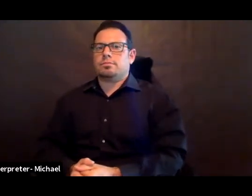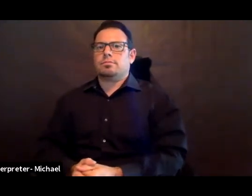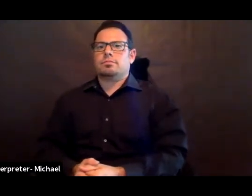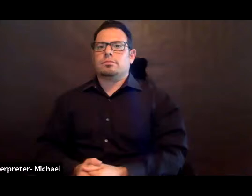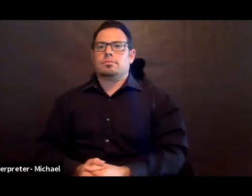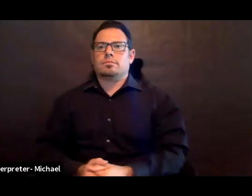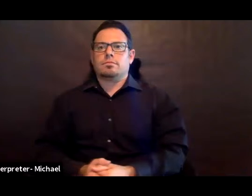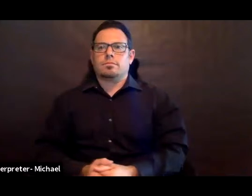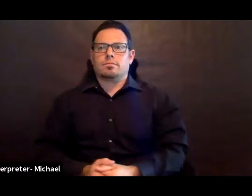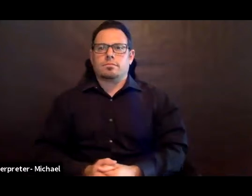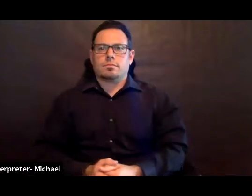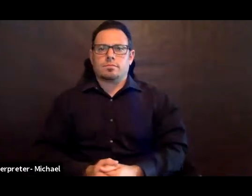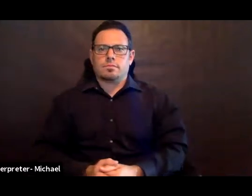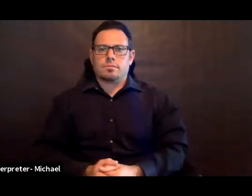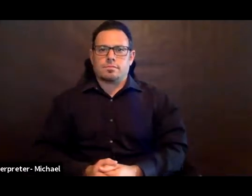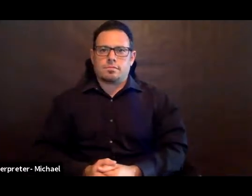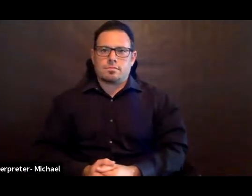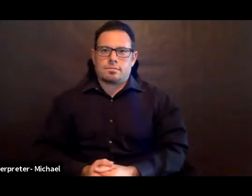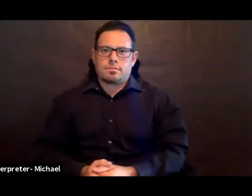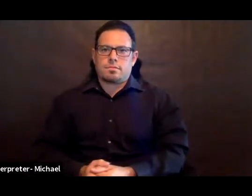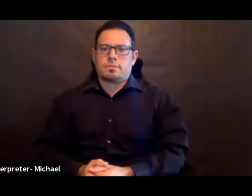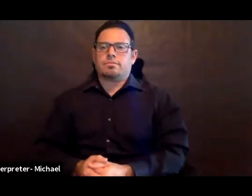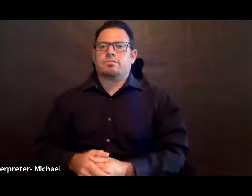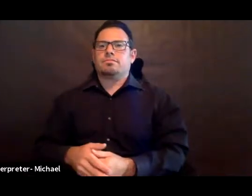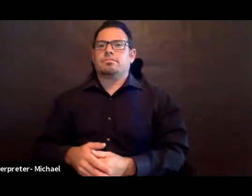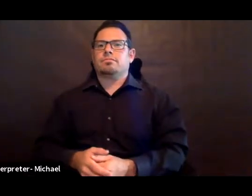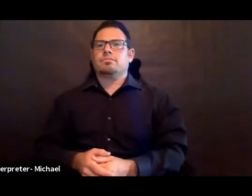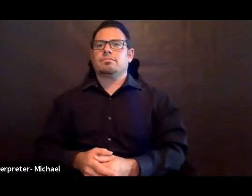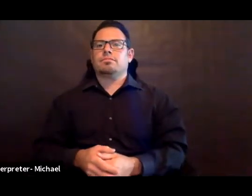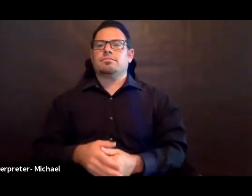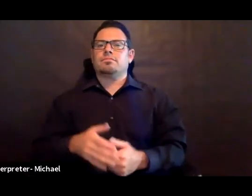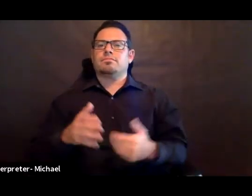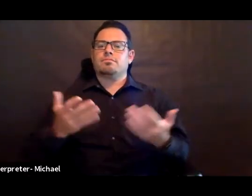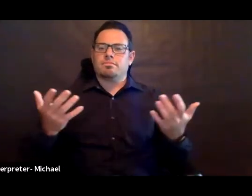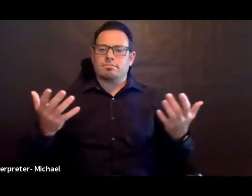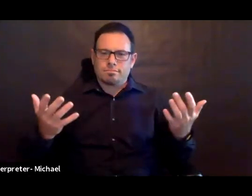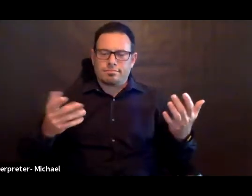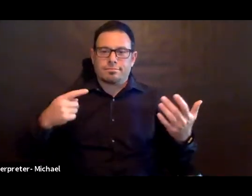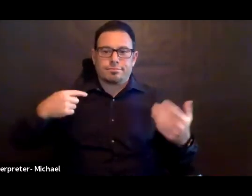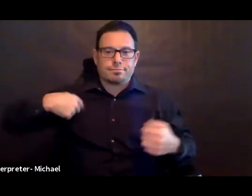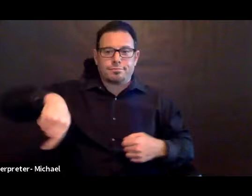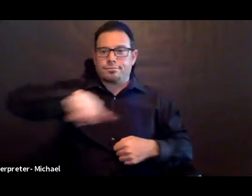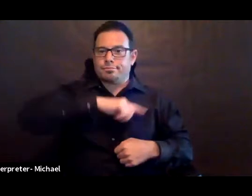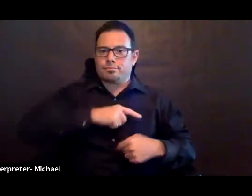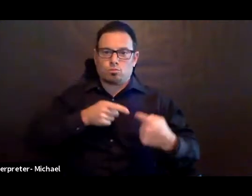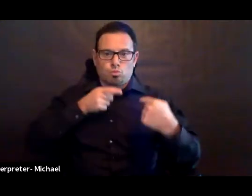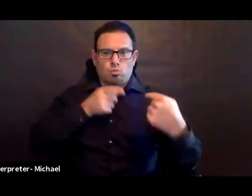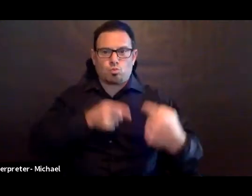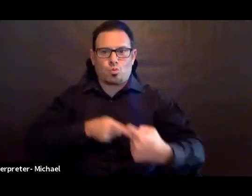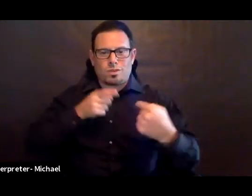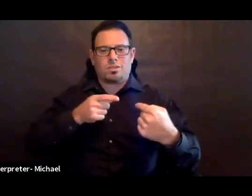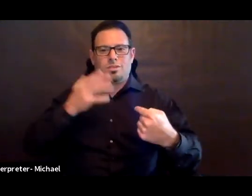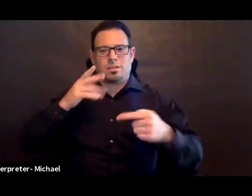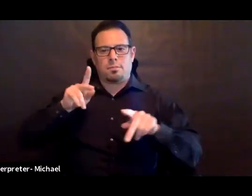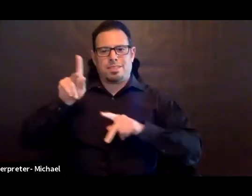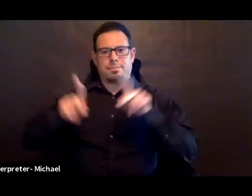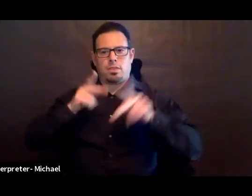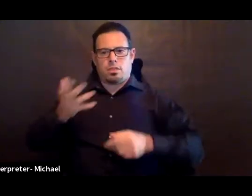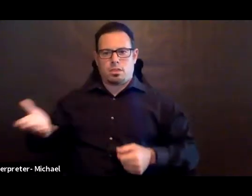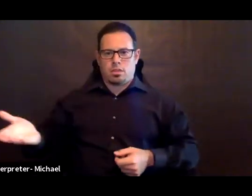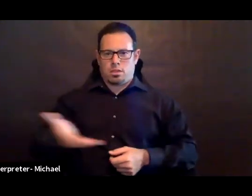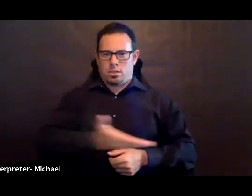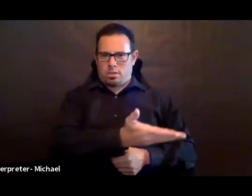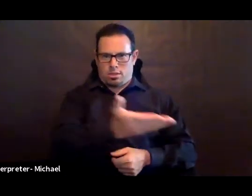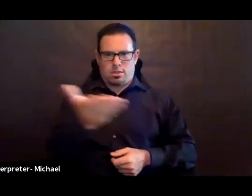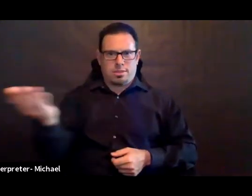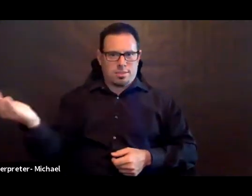with COVID. But it's more accurate to say that we're in a critical transition phase. A lot of progress. We're in much better shape. We have